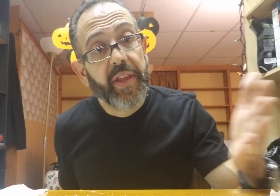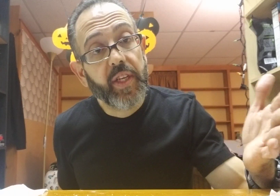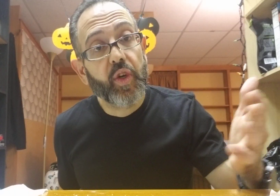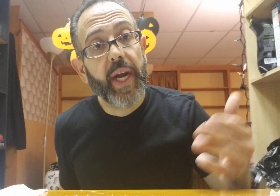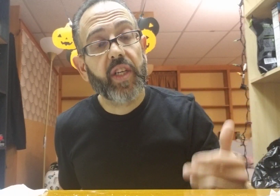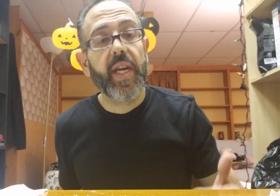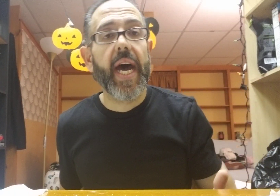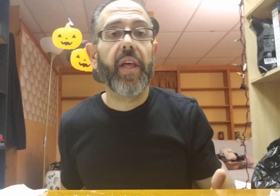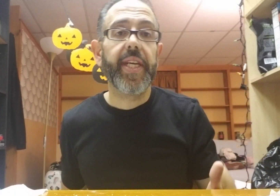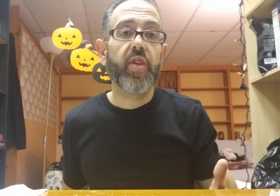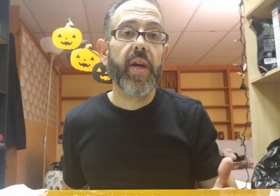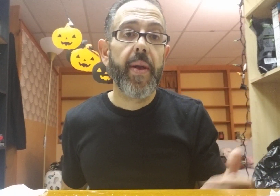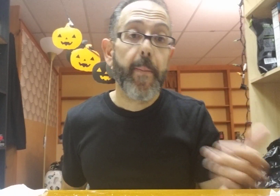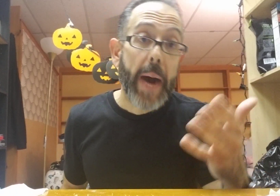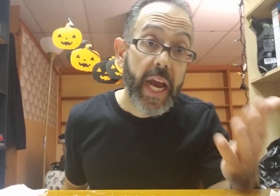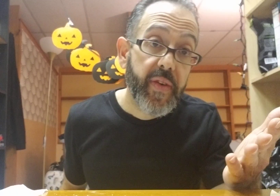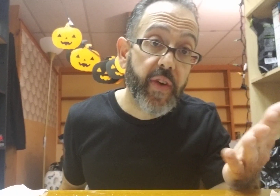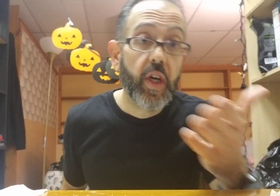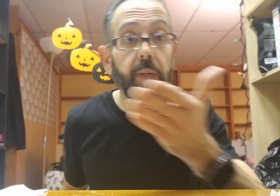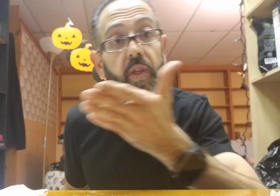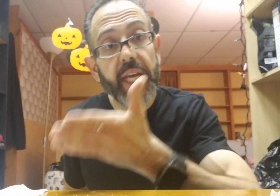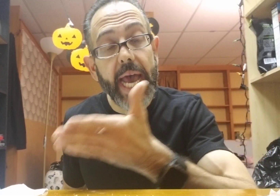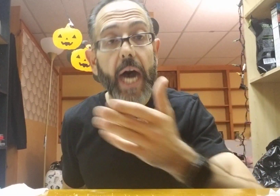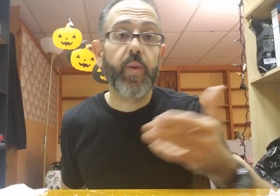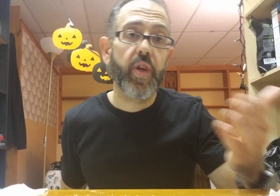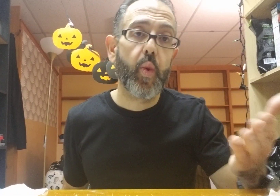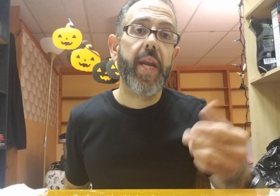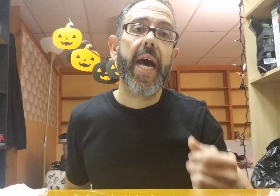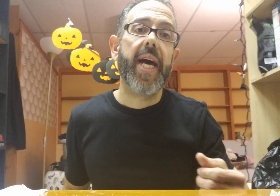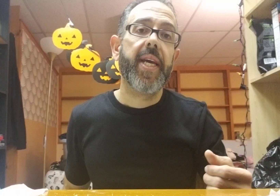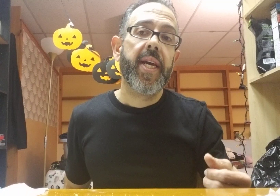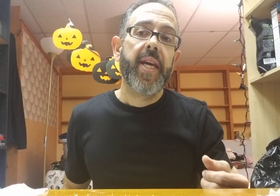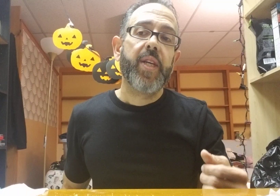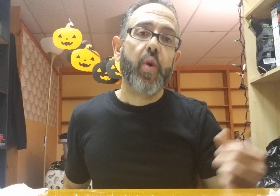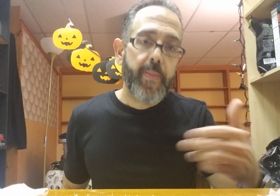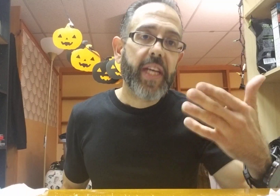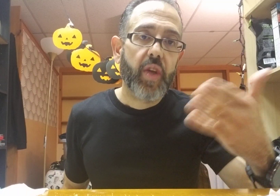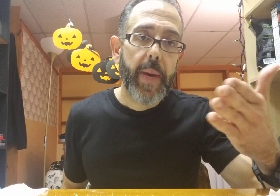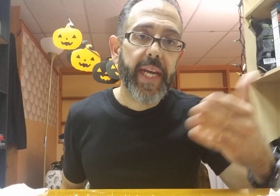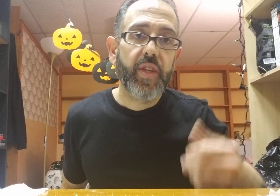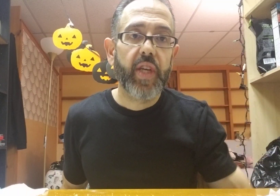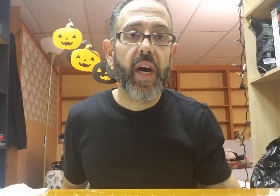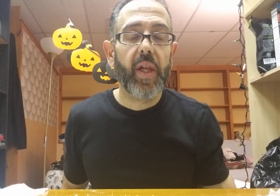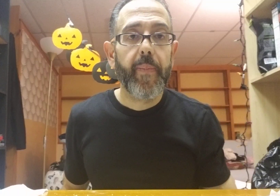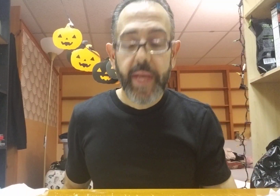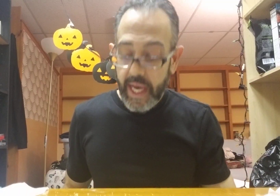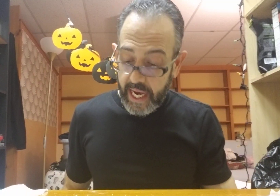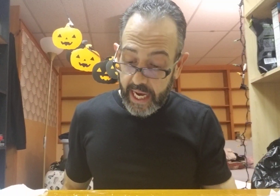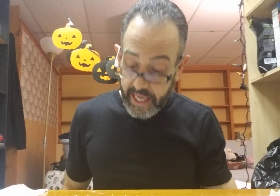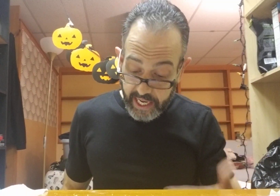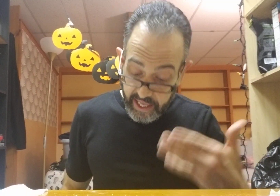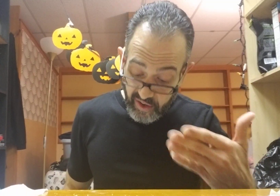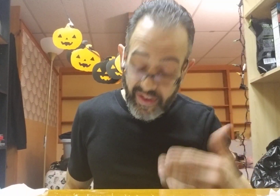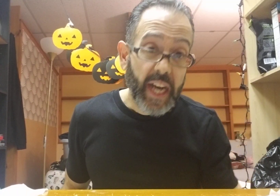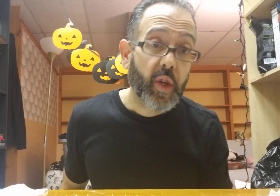these directionalities, by the verbs, the nouns, and whatnot. So it makes up ASL. And this is actually